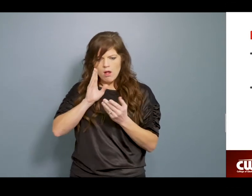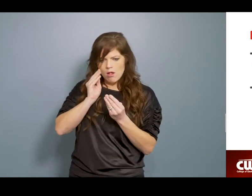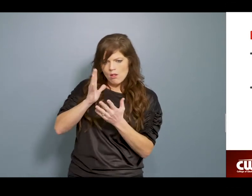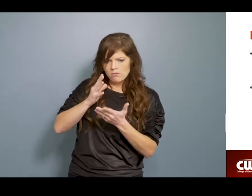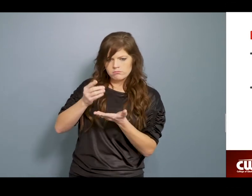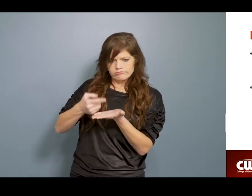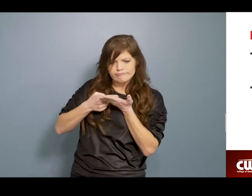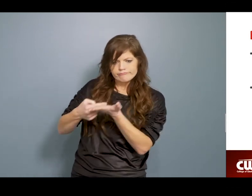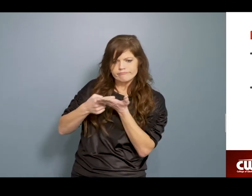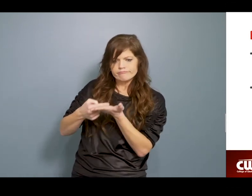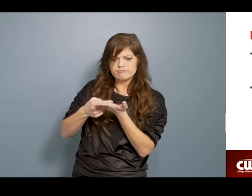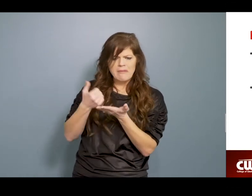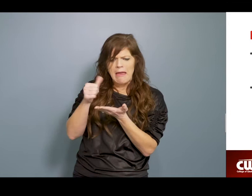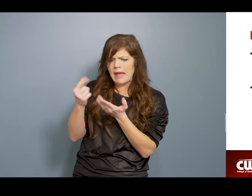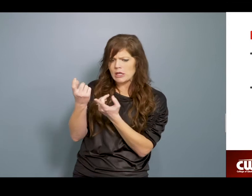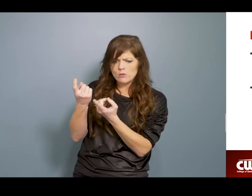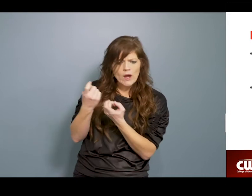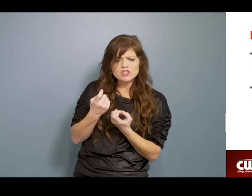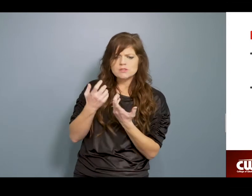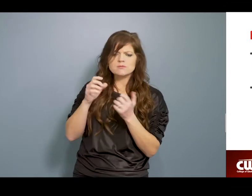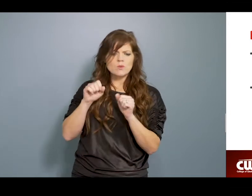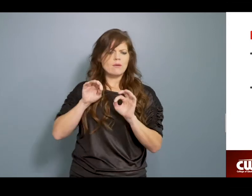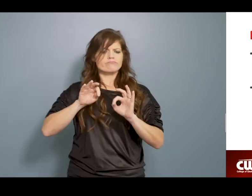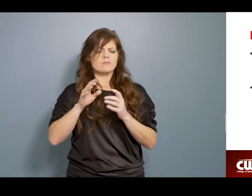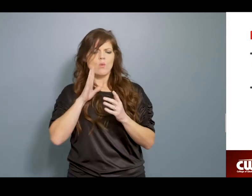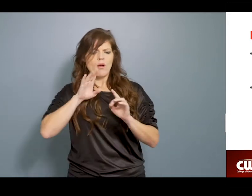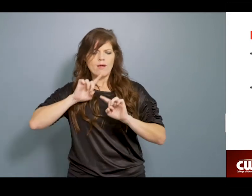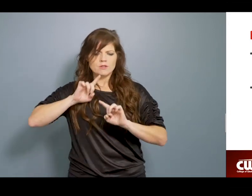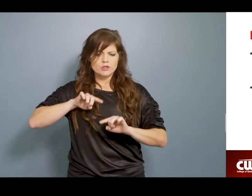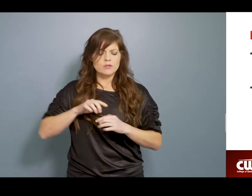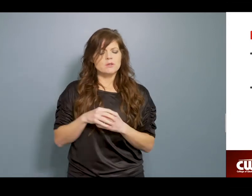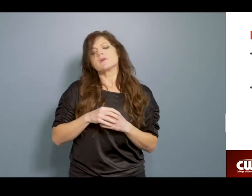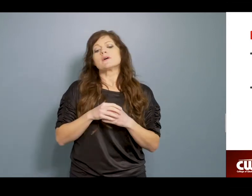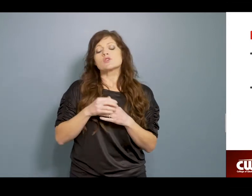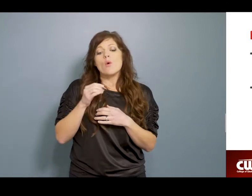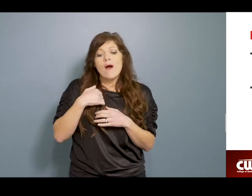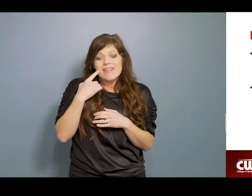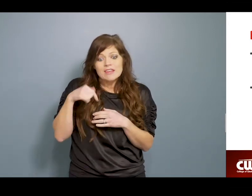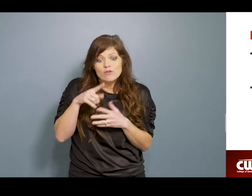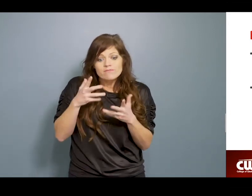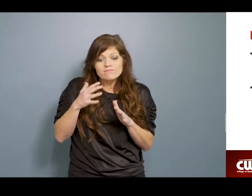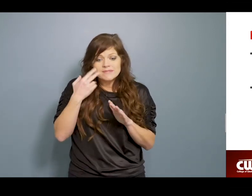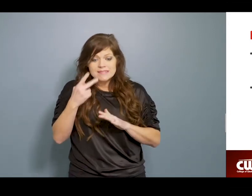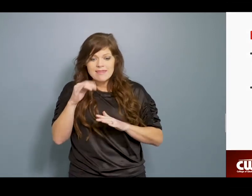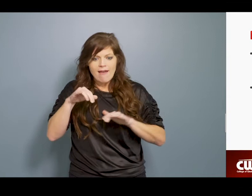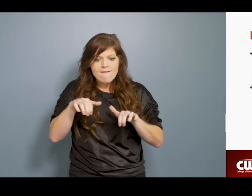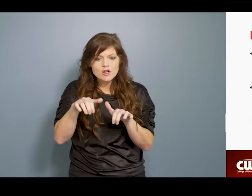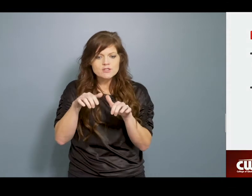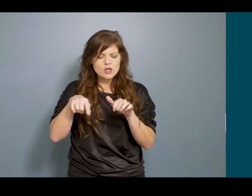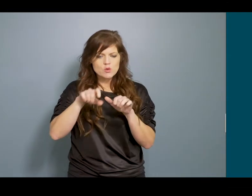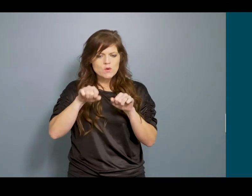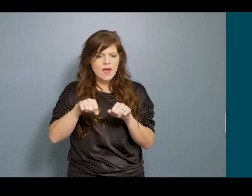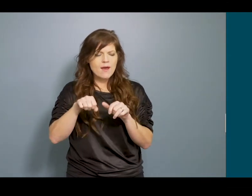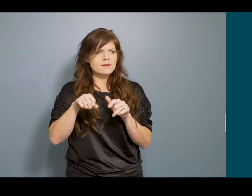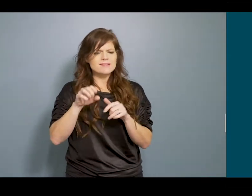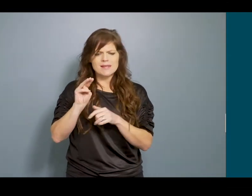any of those questions. So I think we've got some efforts here that we can help bring along with you, Mariah. We've got